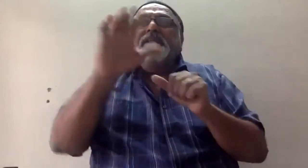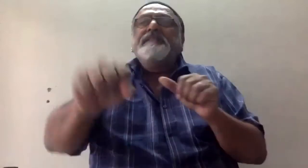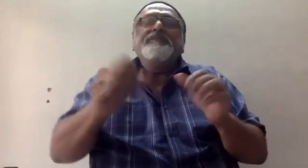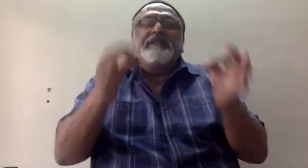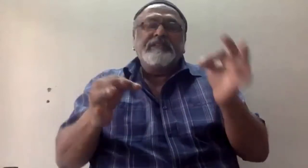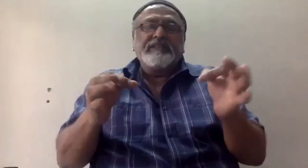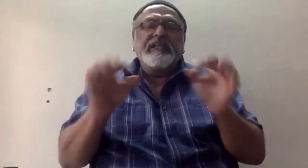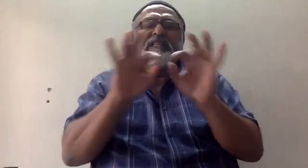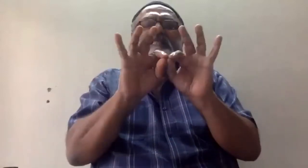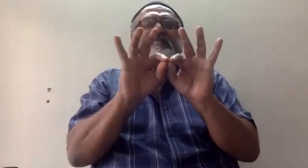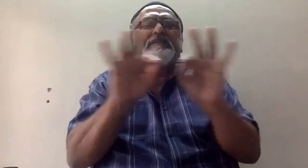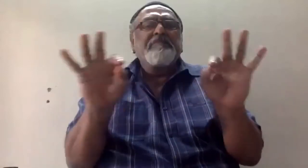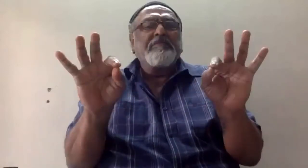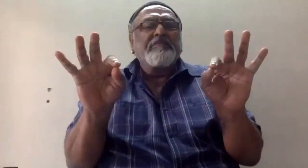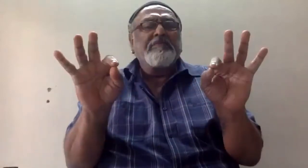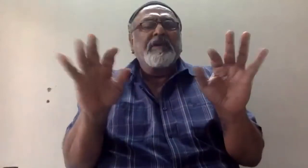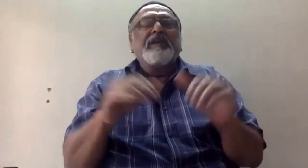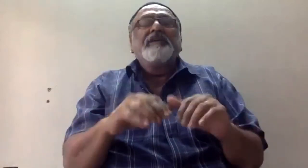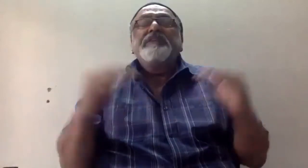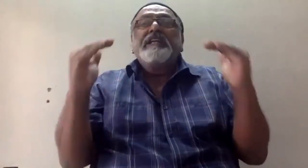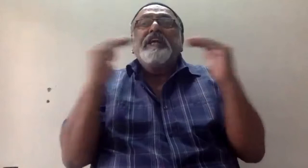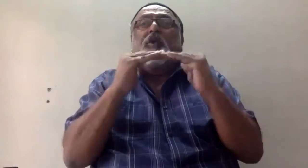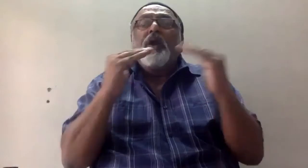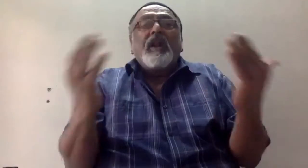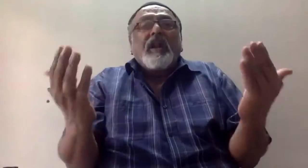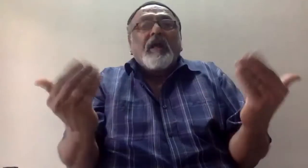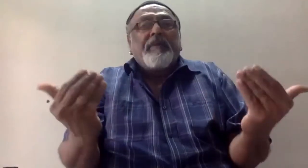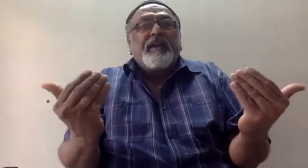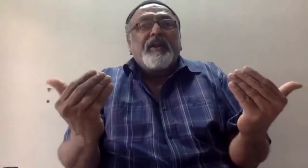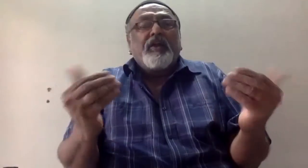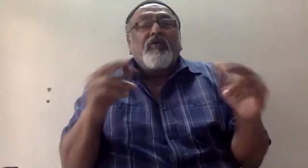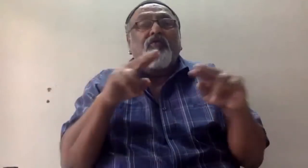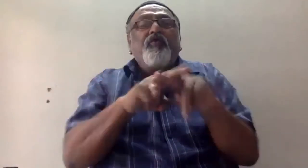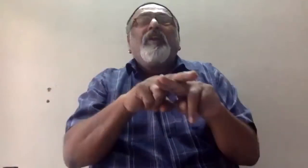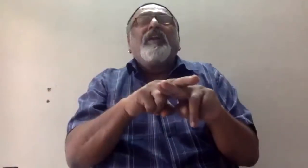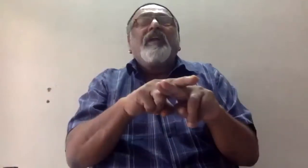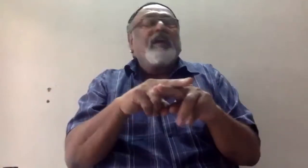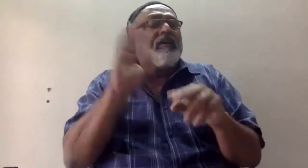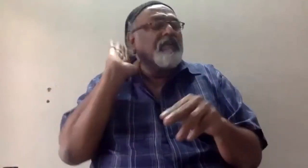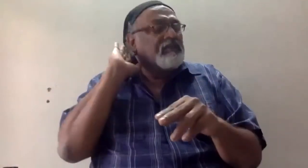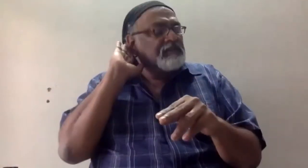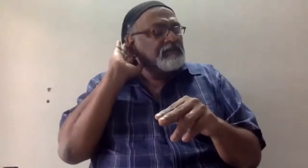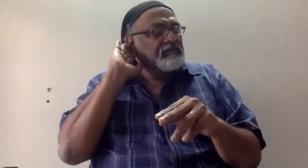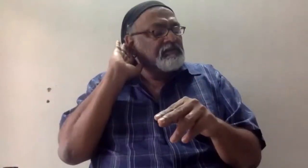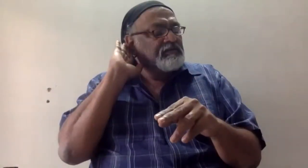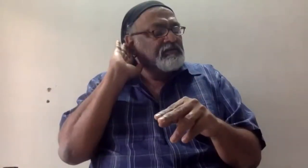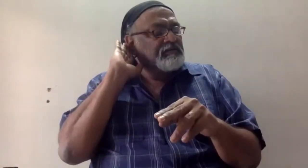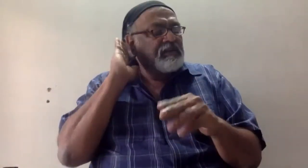I would say, is the equal ability to be fully heard and to participate in